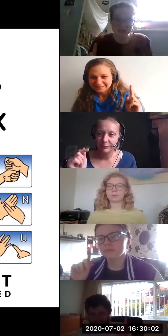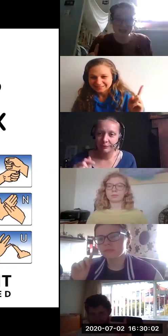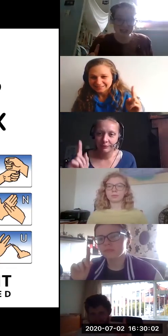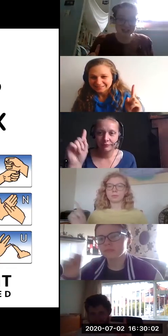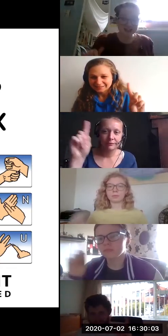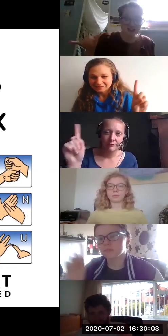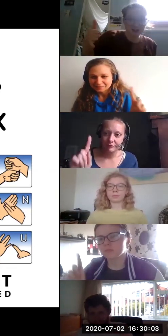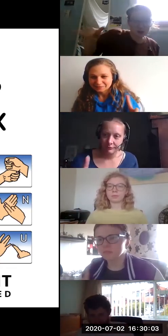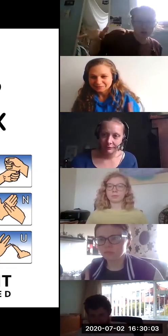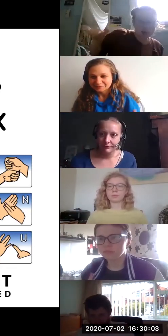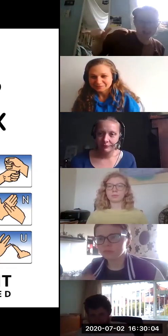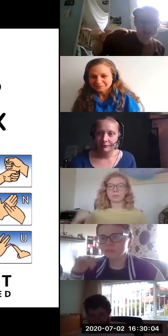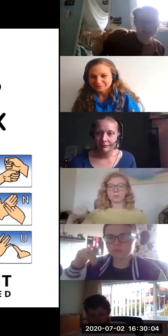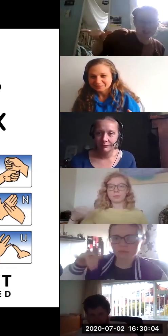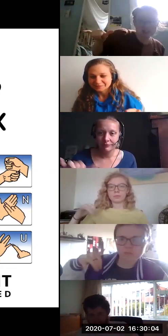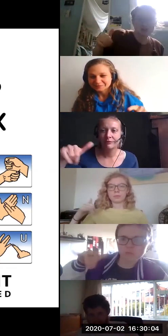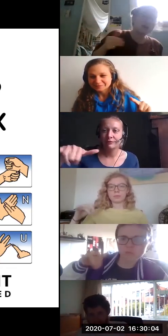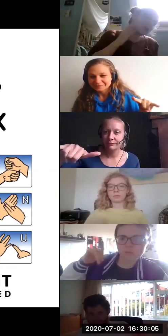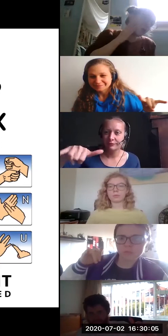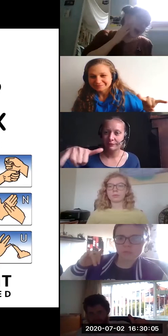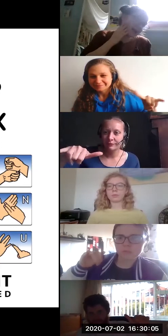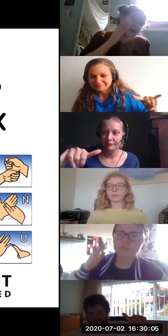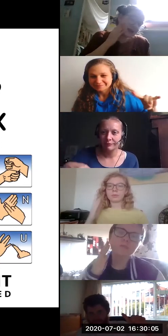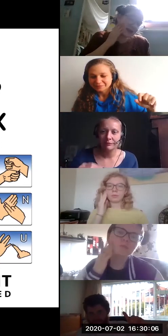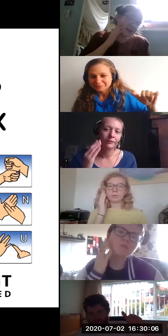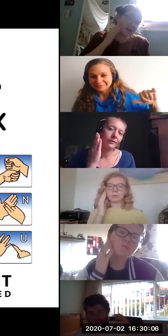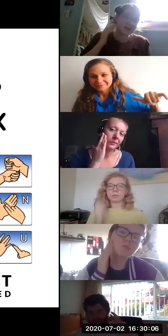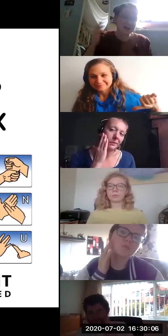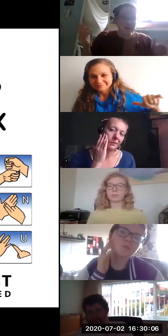what, which, when.